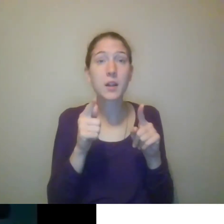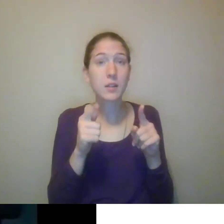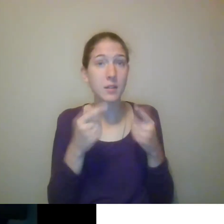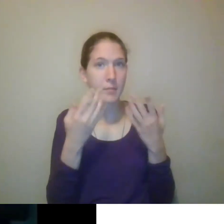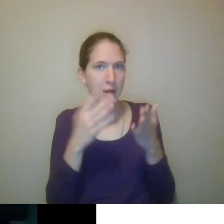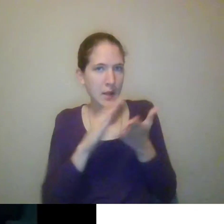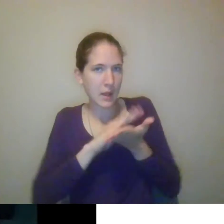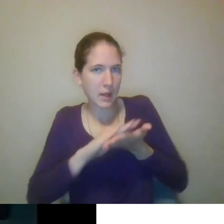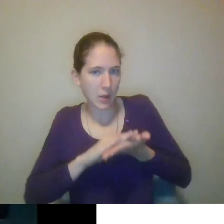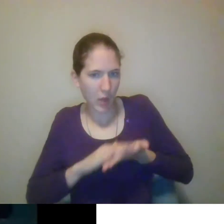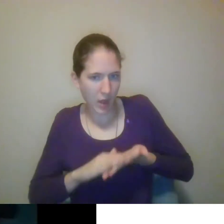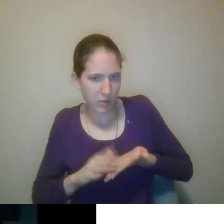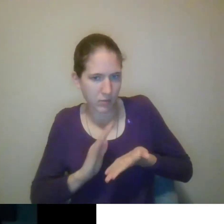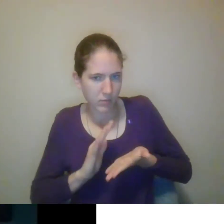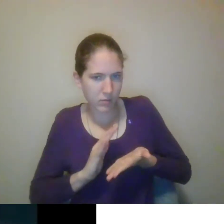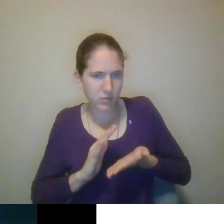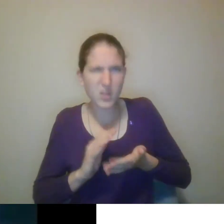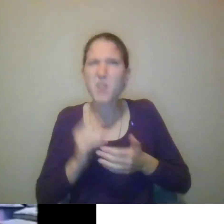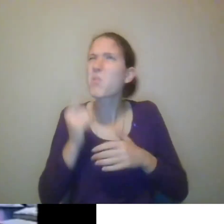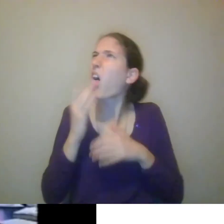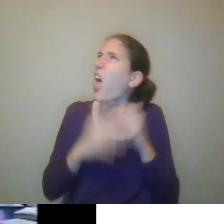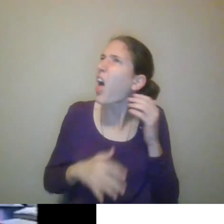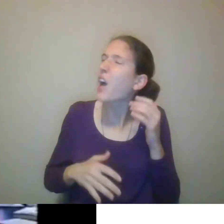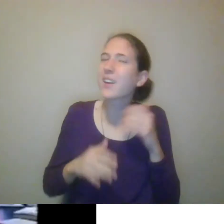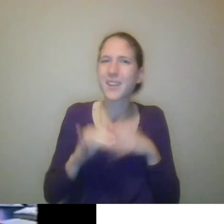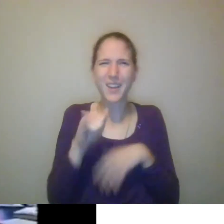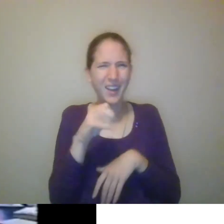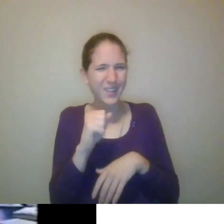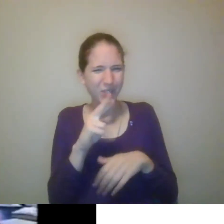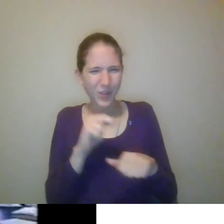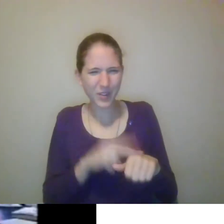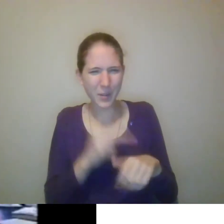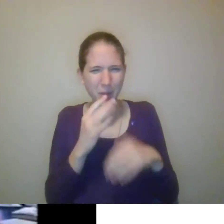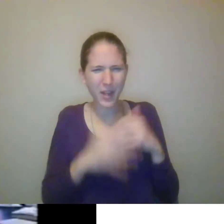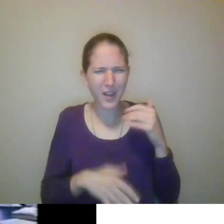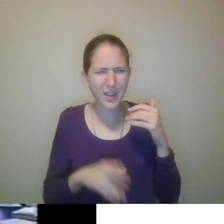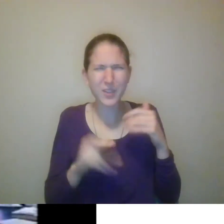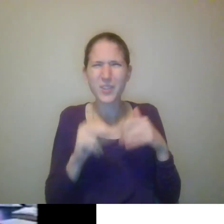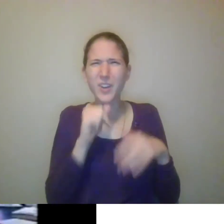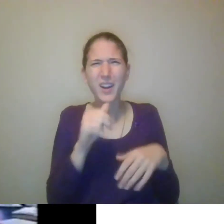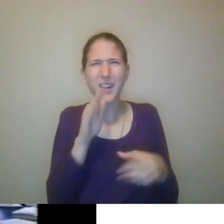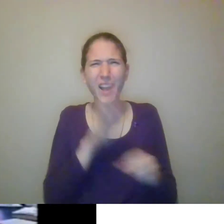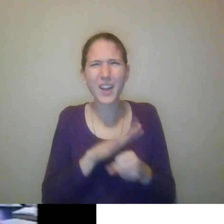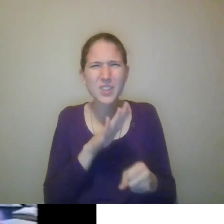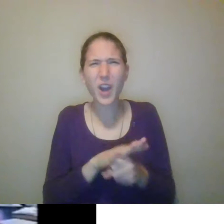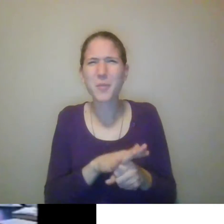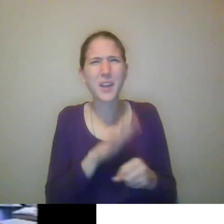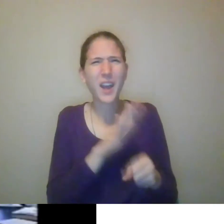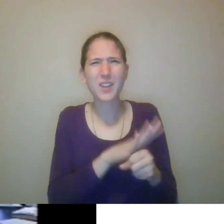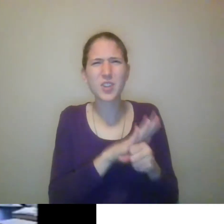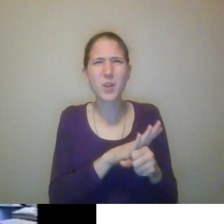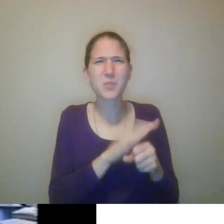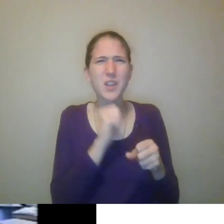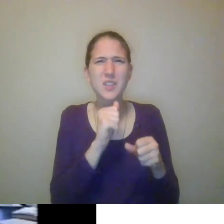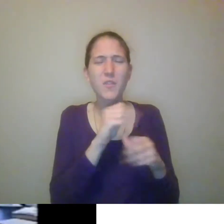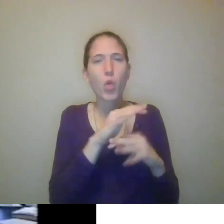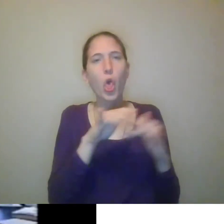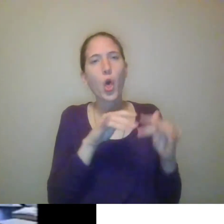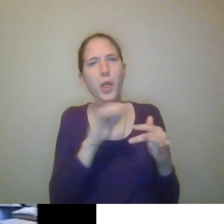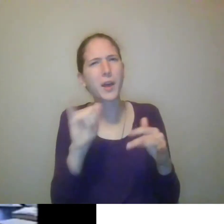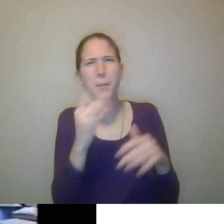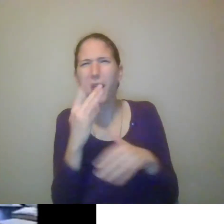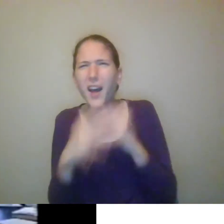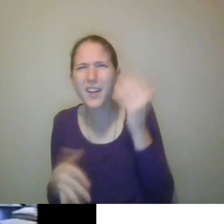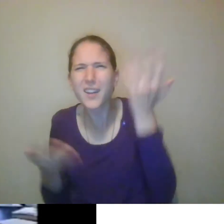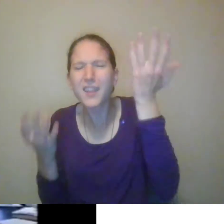All right. Of course it's blood. Come on, ketchup doesn't flow like that. But in any case,